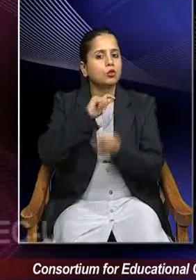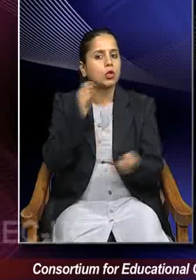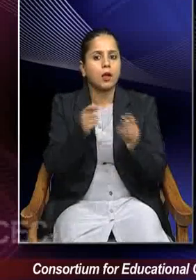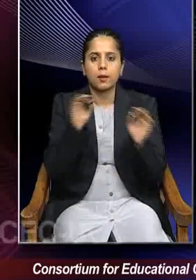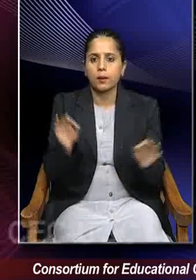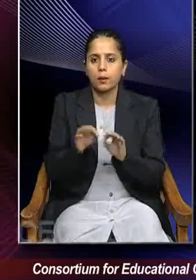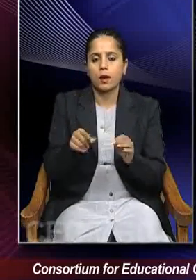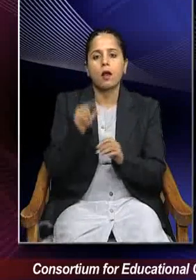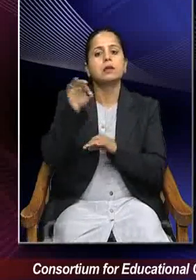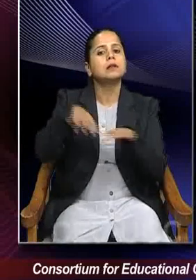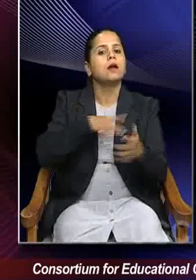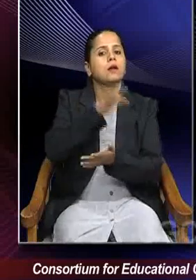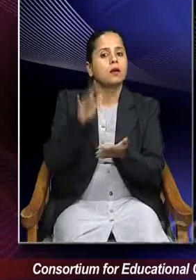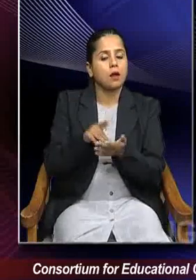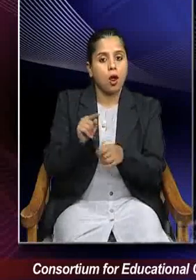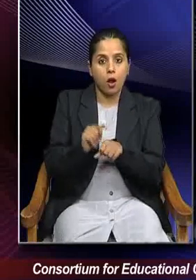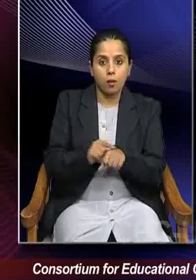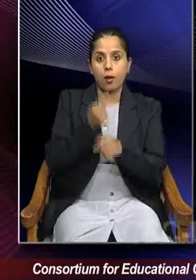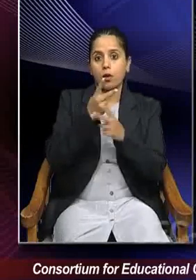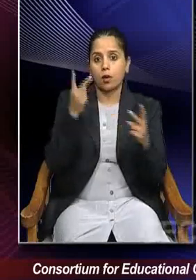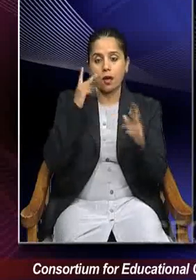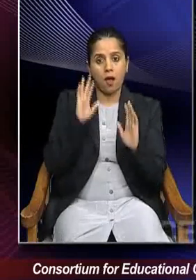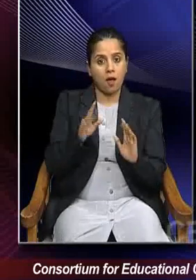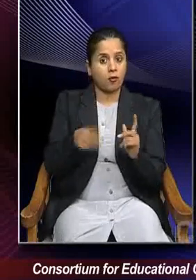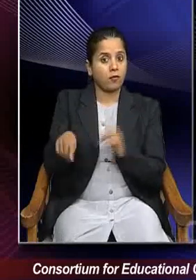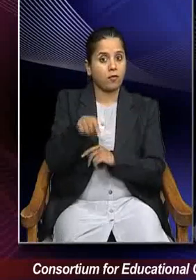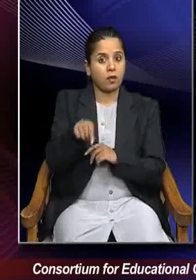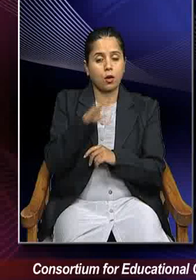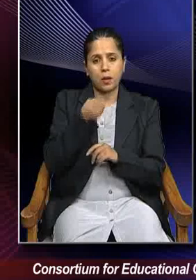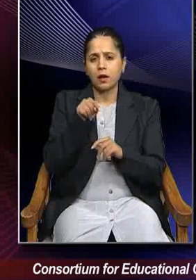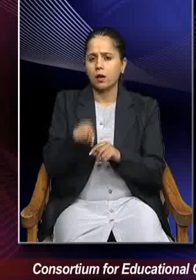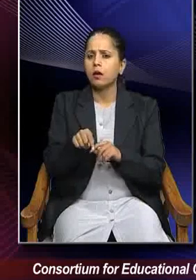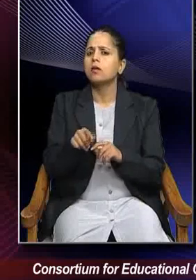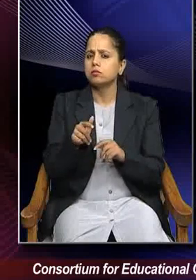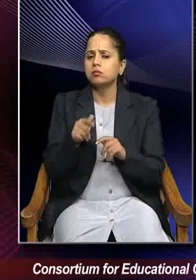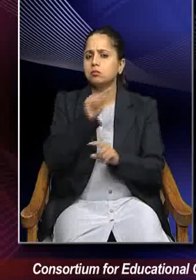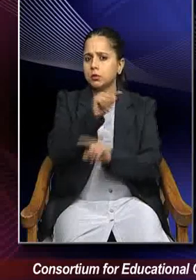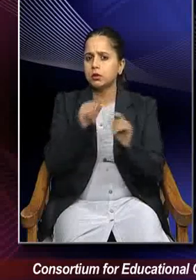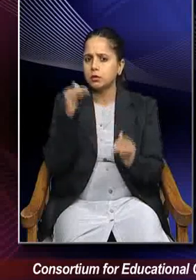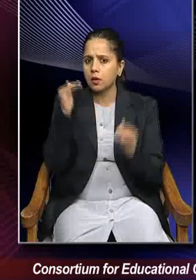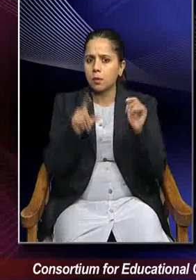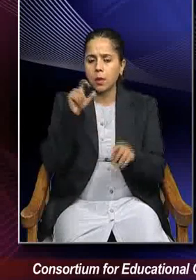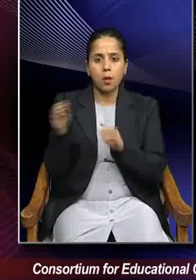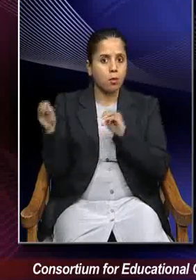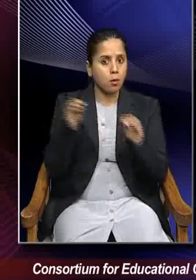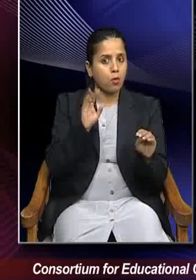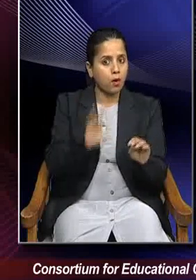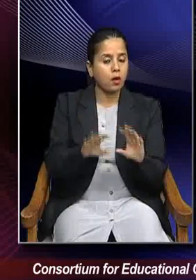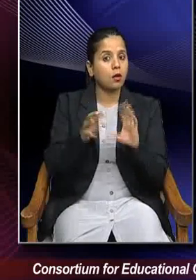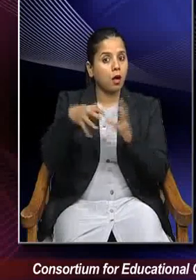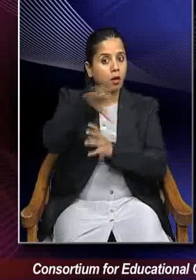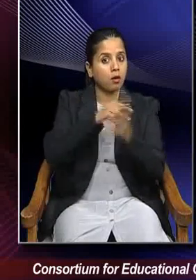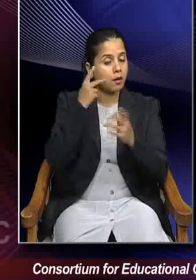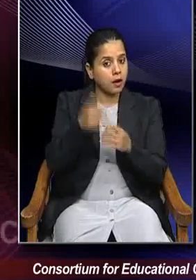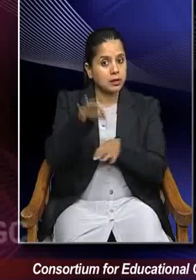urban centers. Opportunities are not in ratio of the in-migration of people from countryside to the